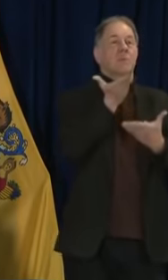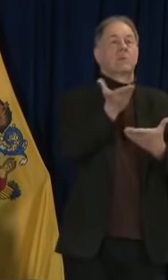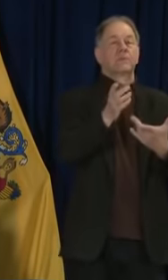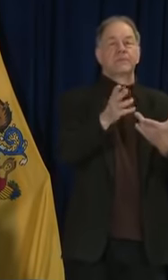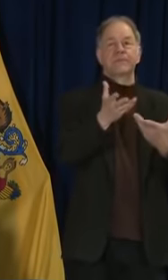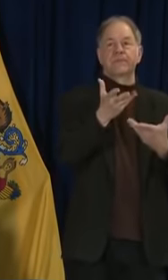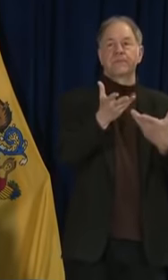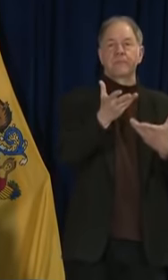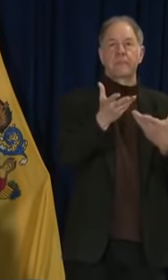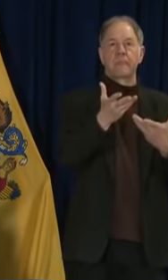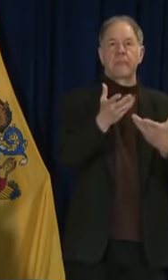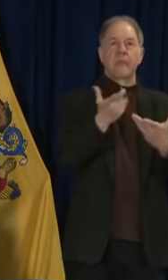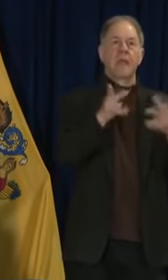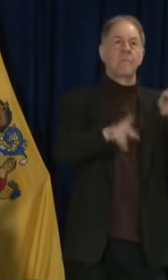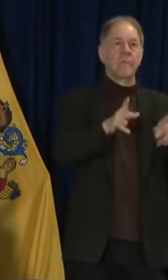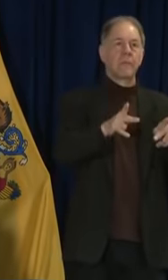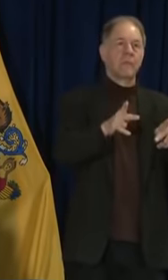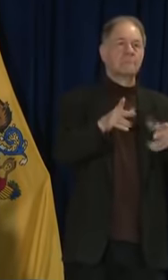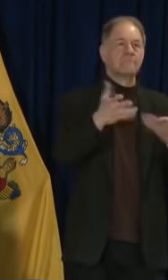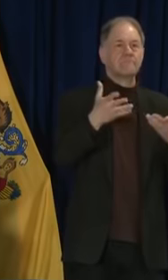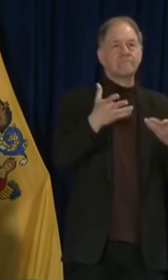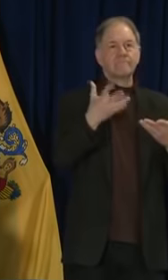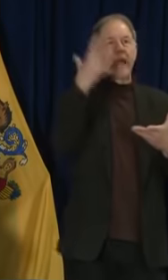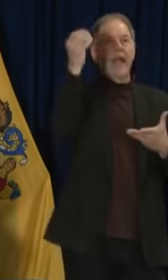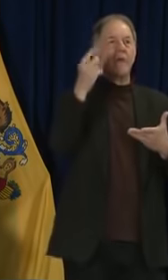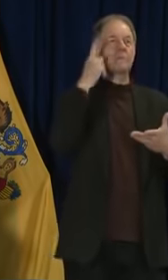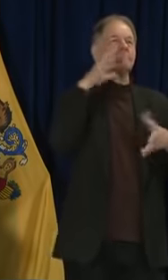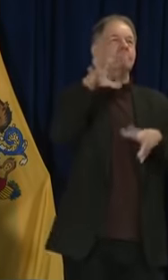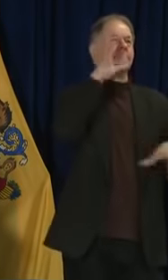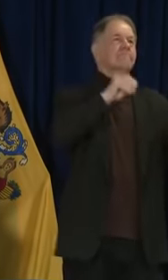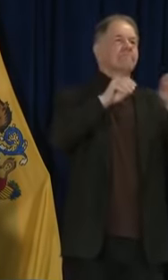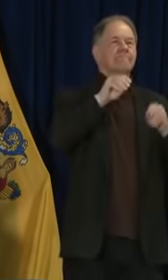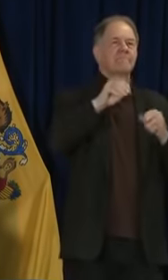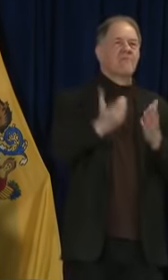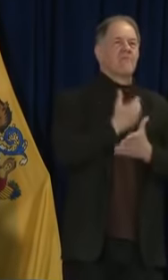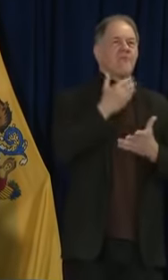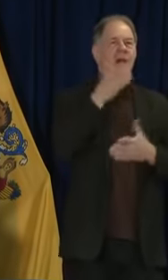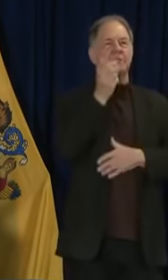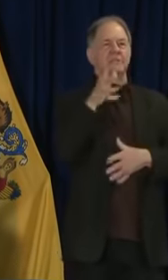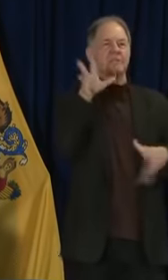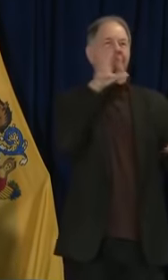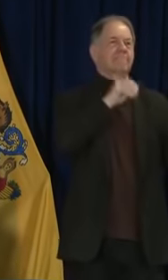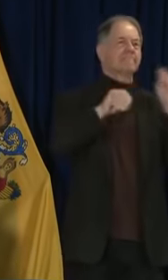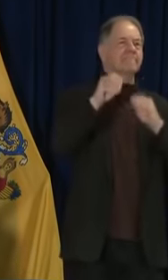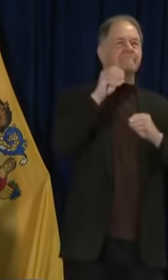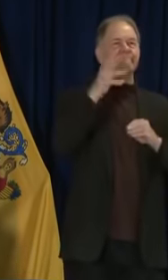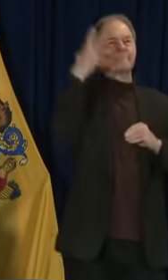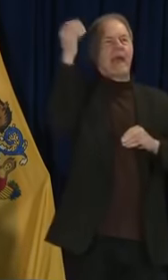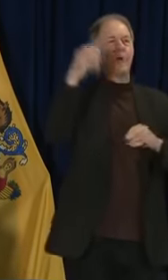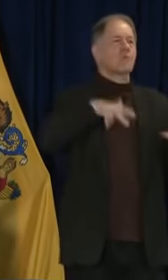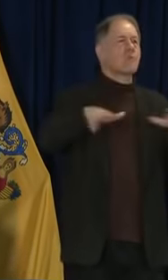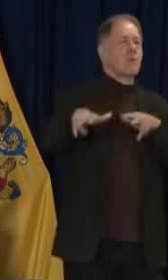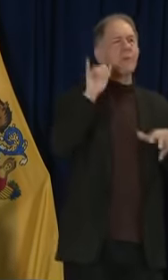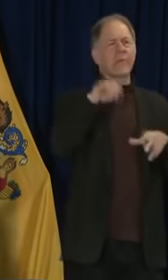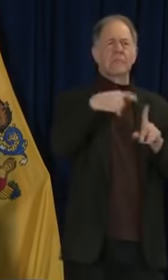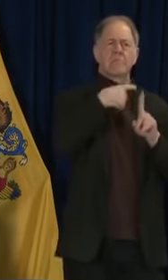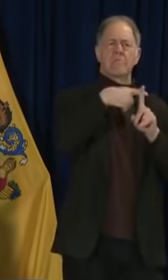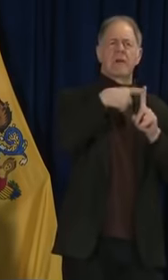getting fresh air. With two healthcare experts to my right, I think getting fresh air and being out in the open is a good